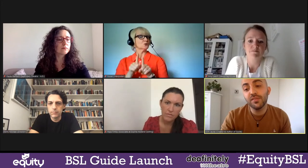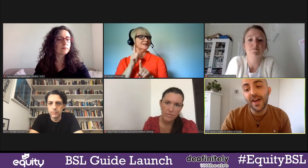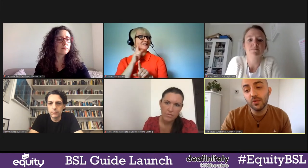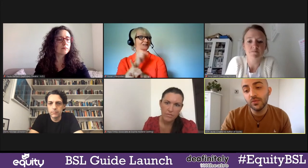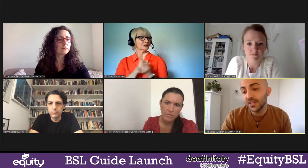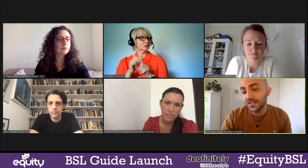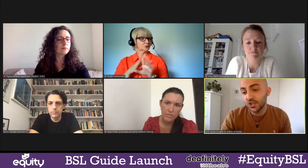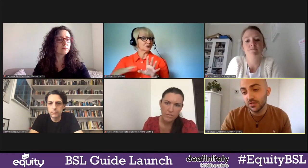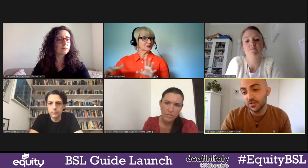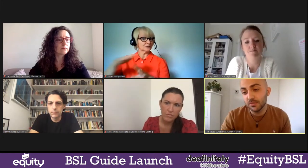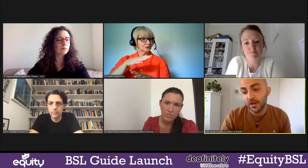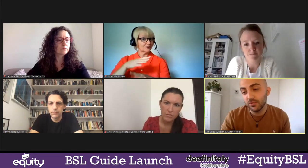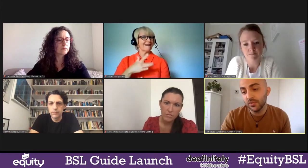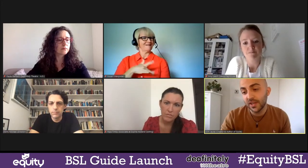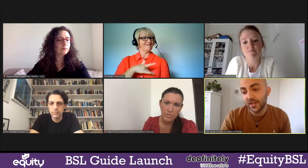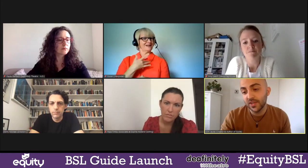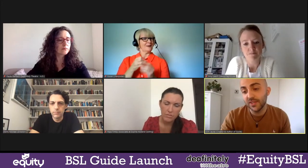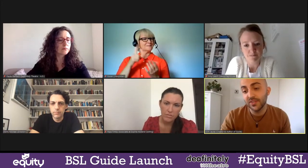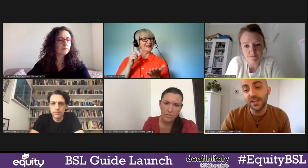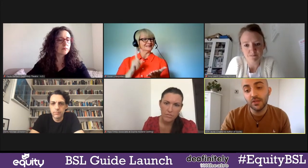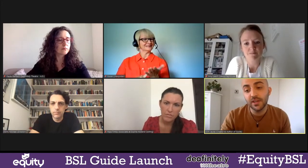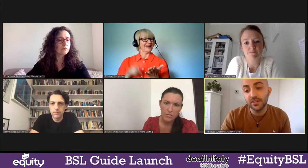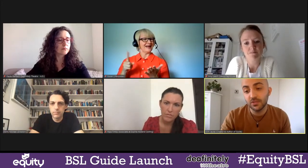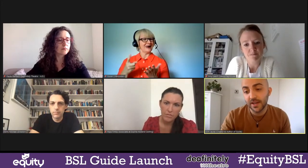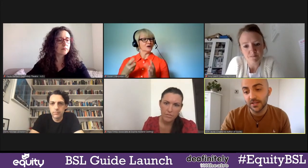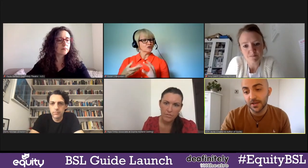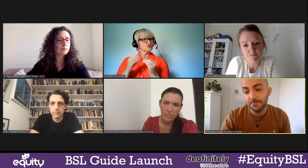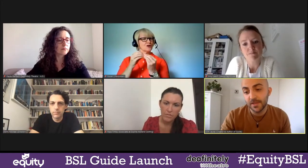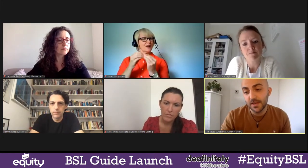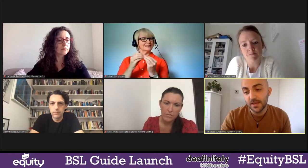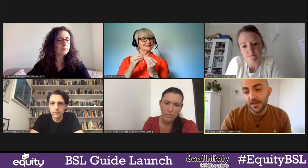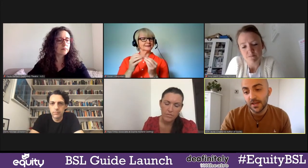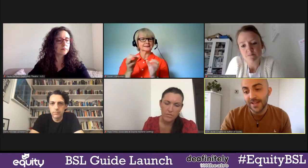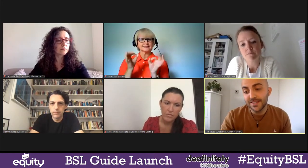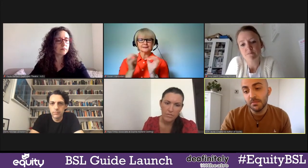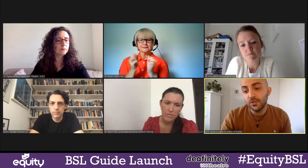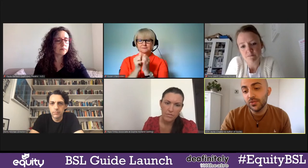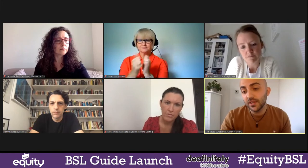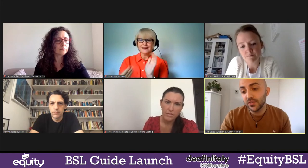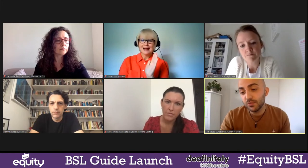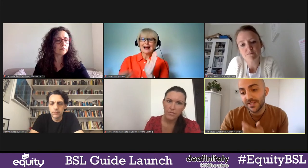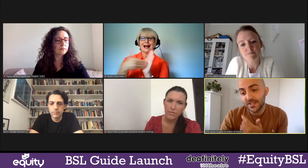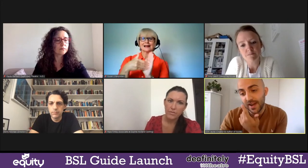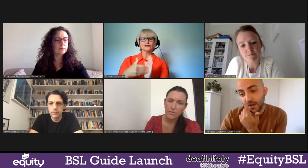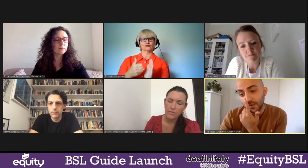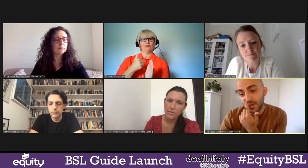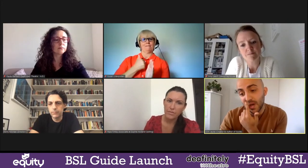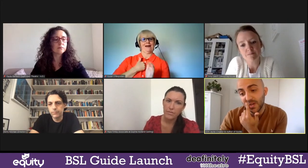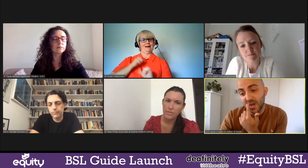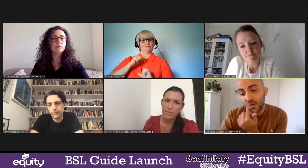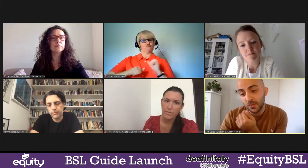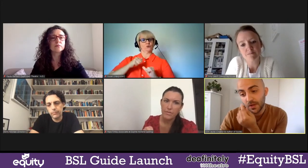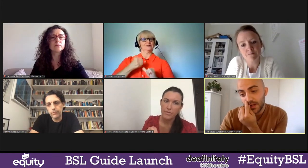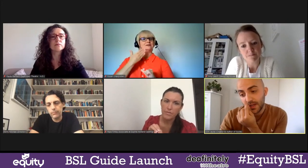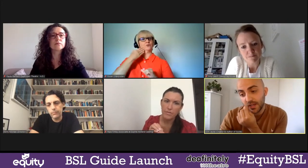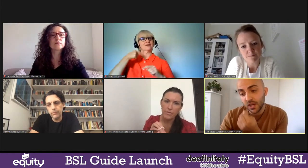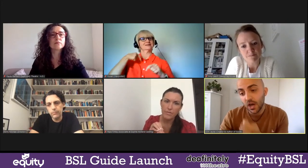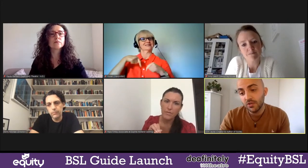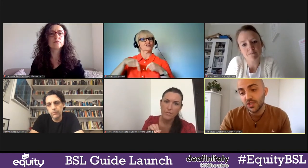profound addition to my process as a hearing director. As the most expressive language I know, it encourages